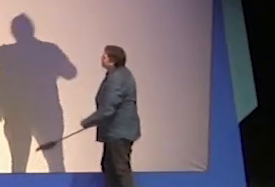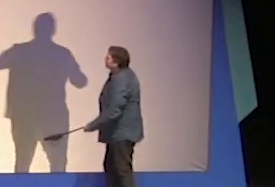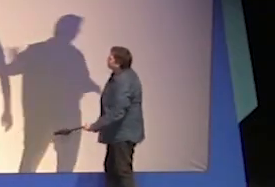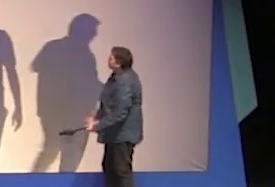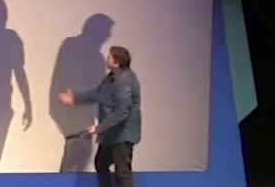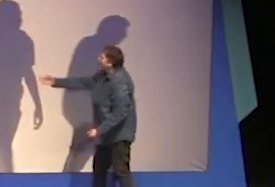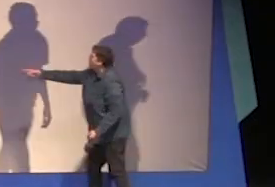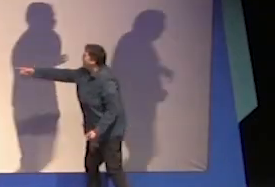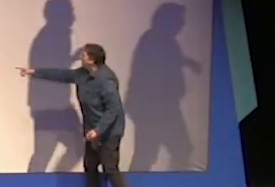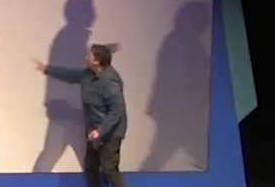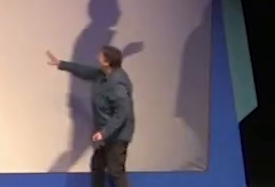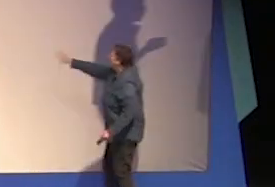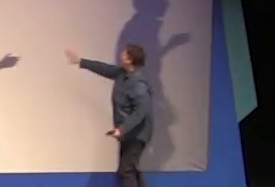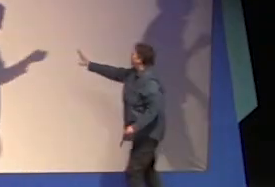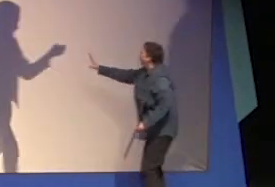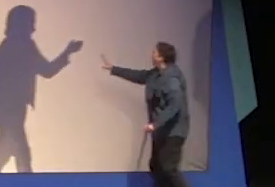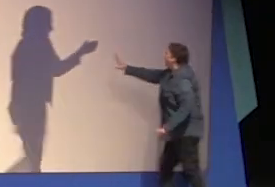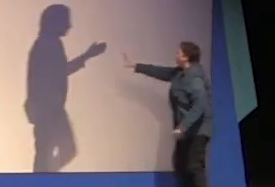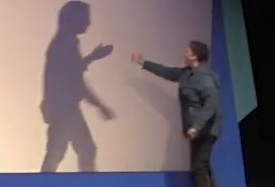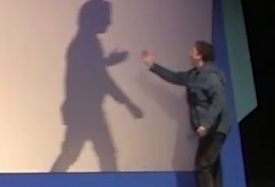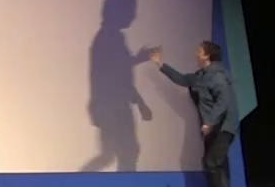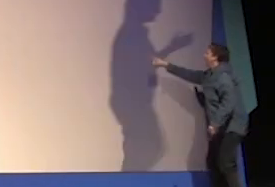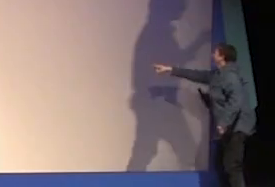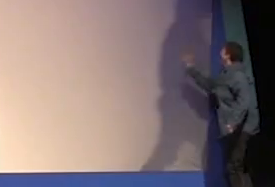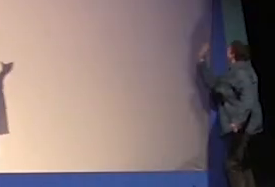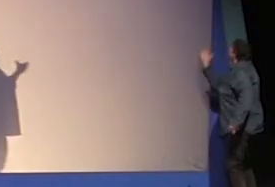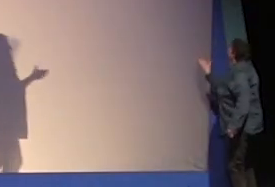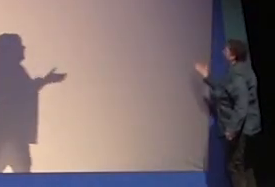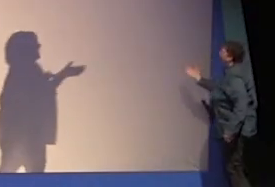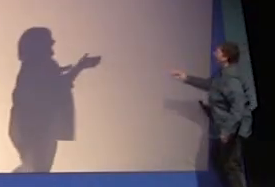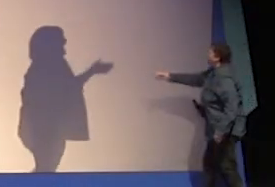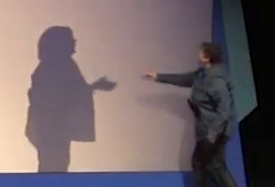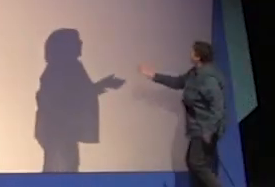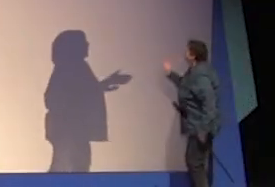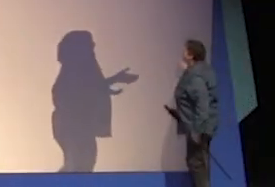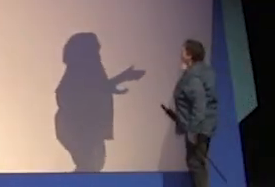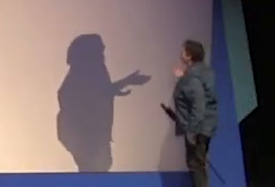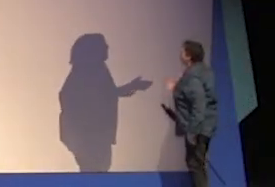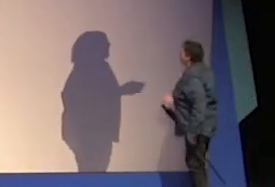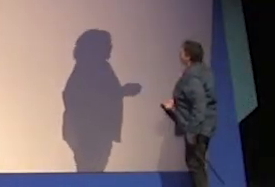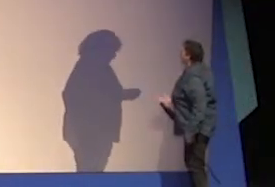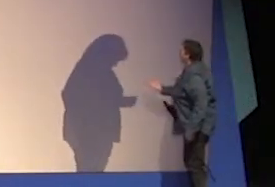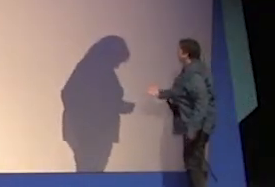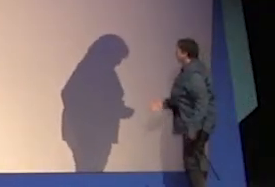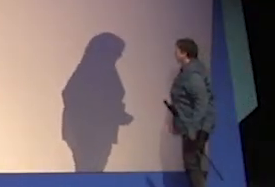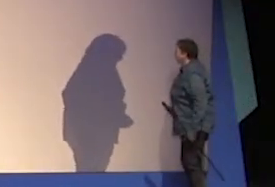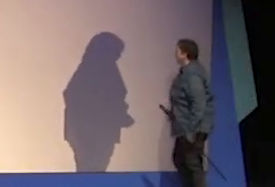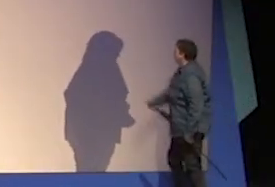oh, Guys, why are you not including her? Oh. Hey, no, stop. Wait, Um, what? Oh.